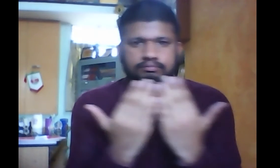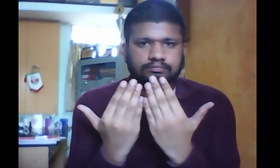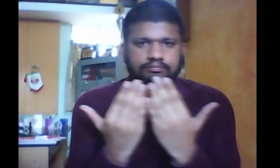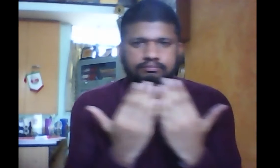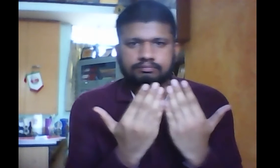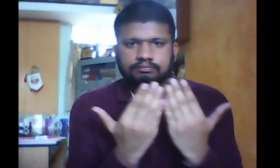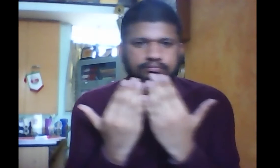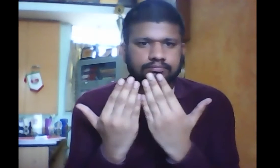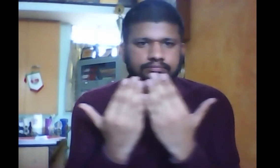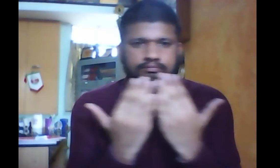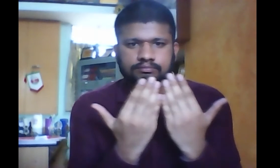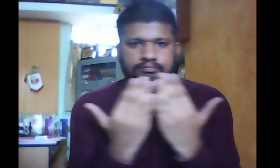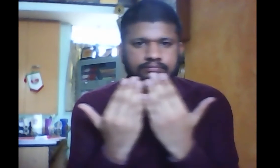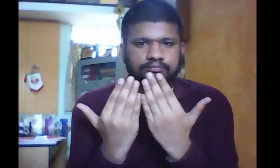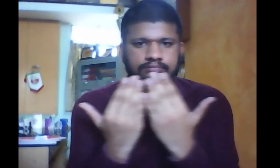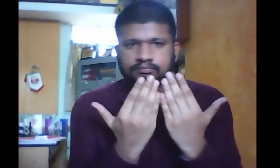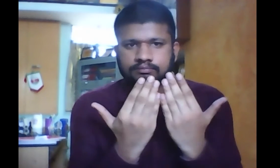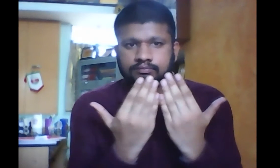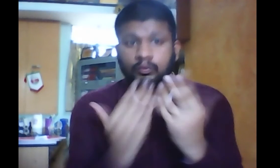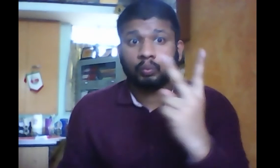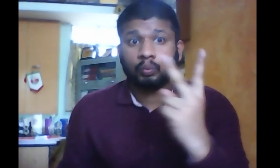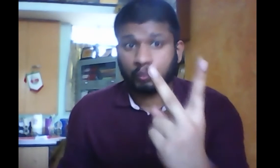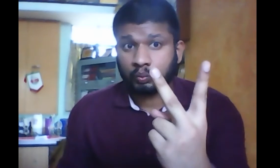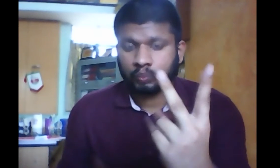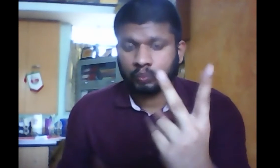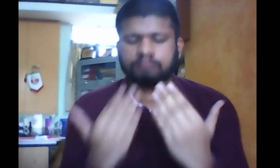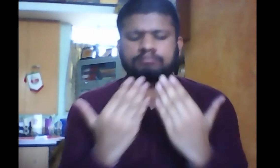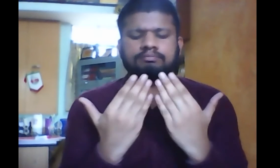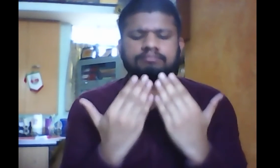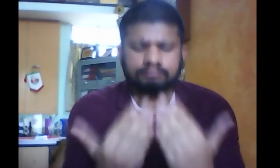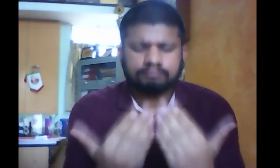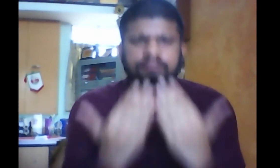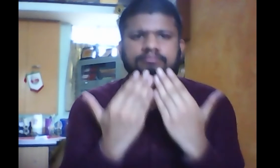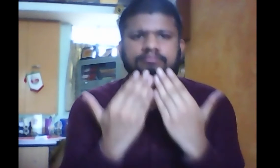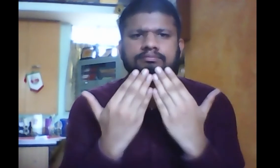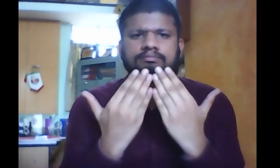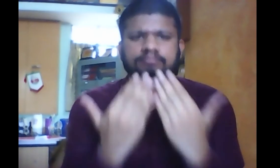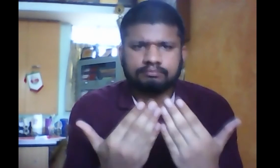Study. Means reading. Our second sign is study.